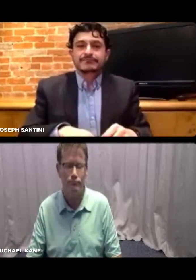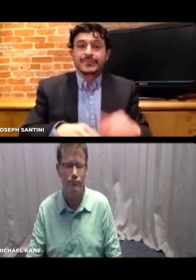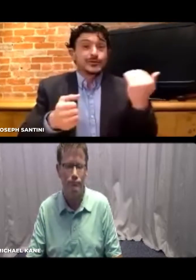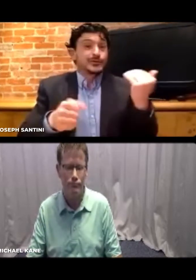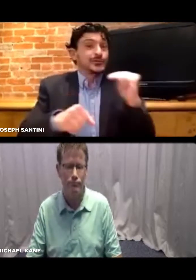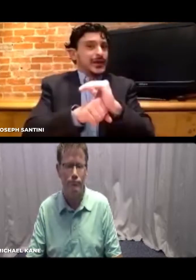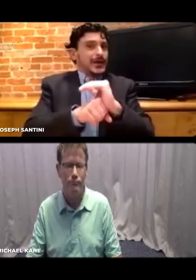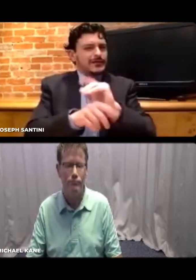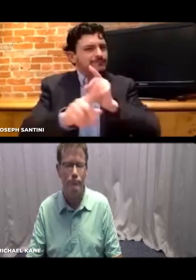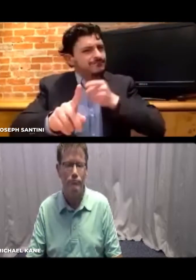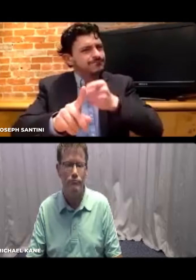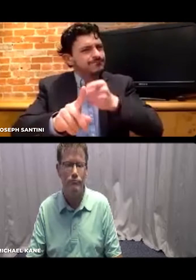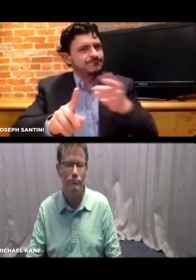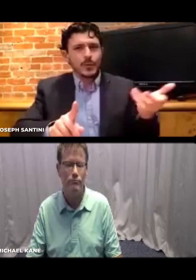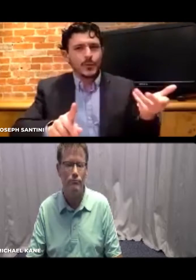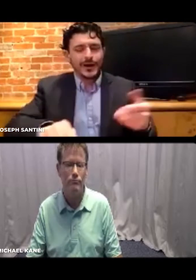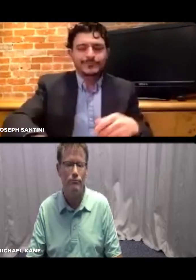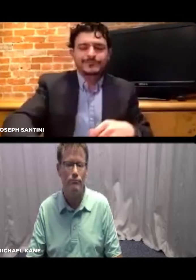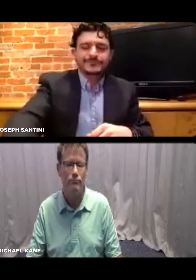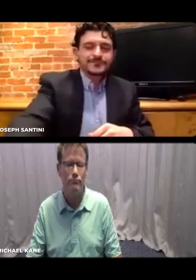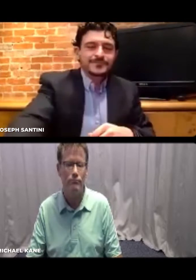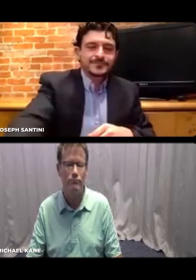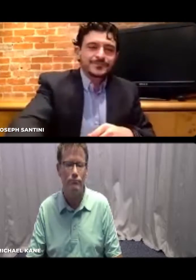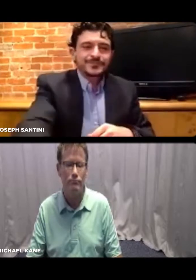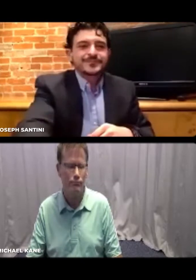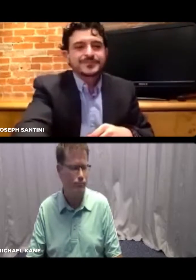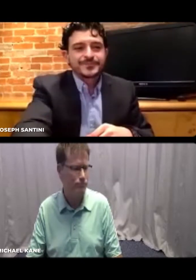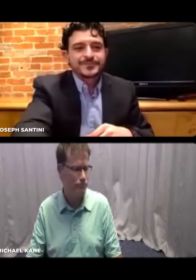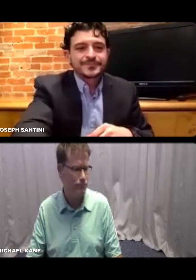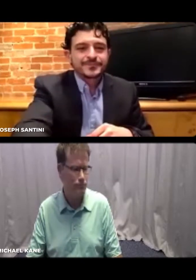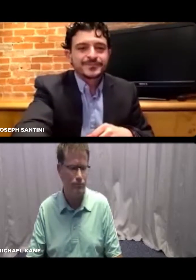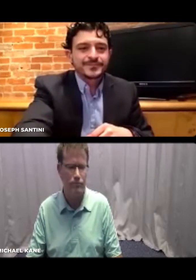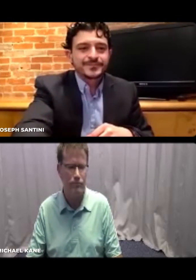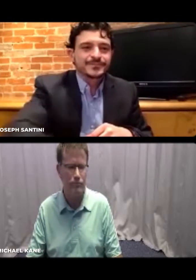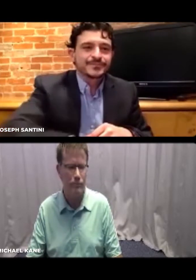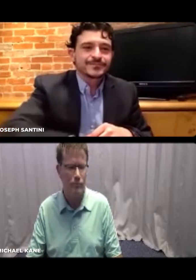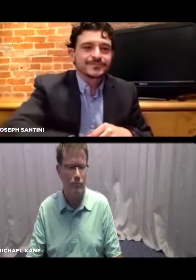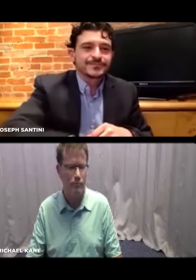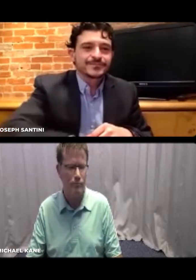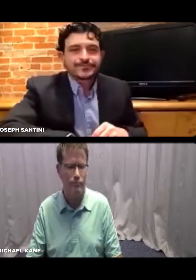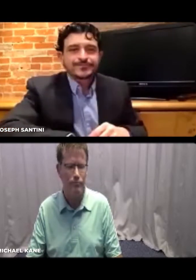And so tonight, specifically, our goals are